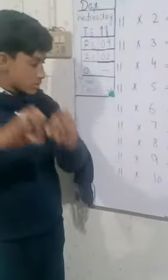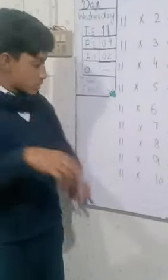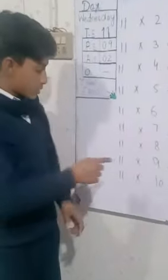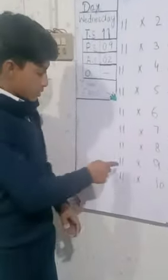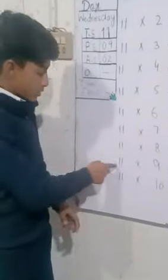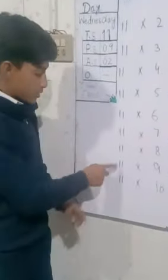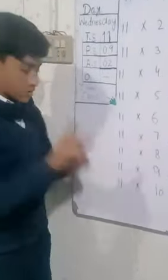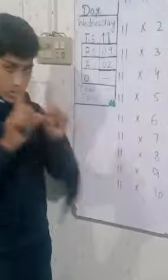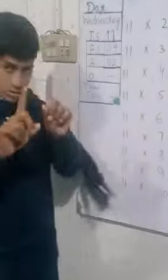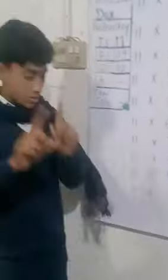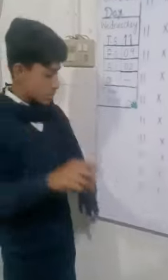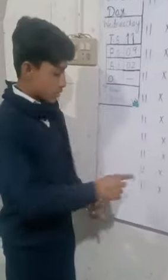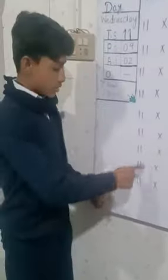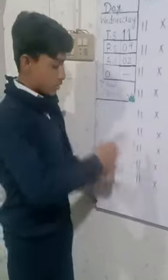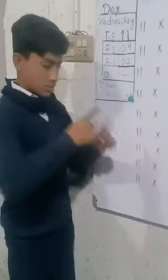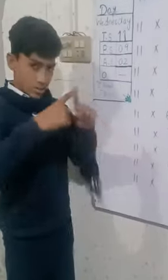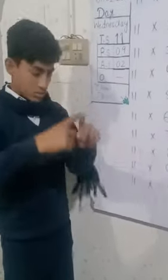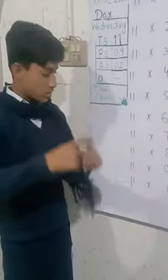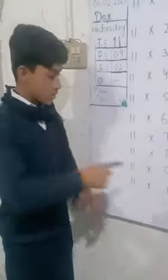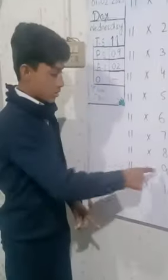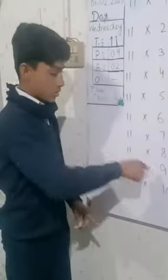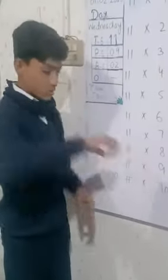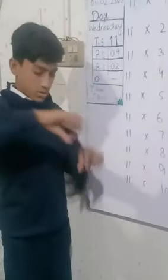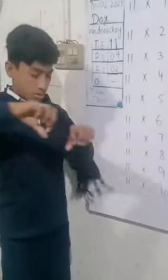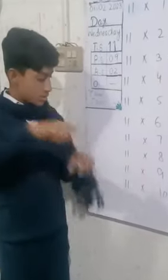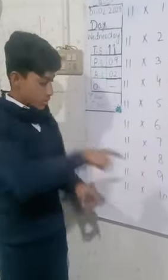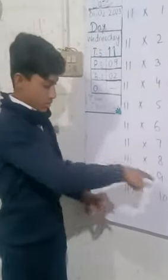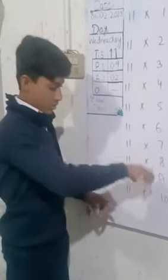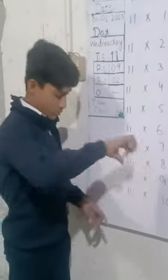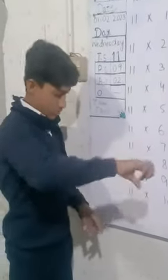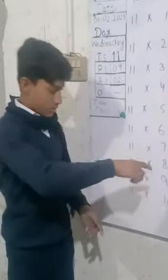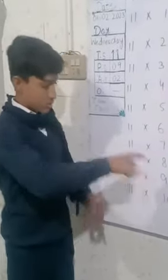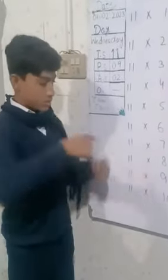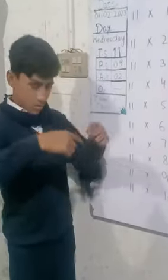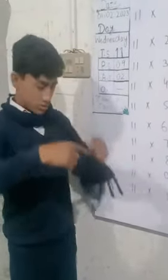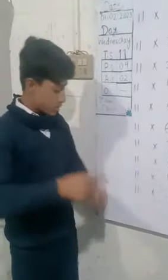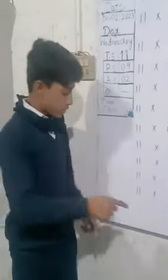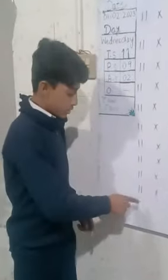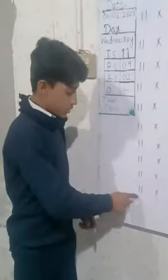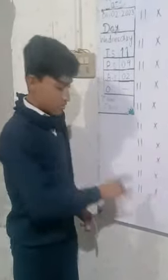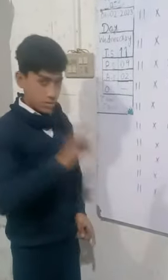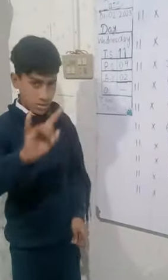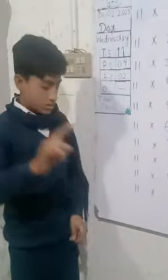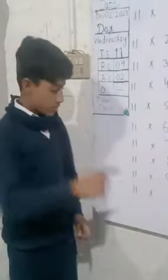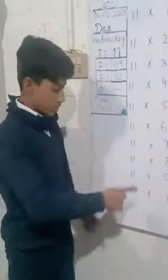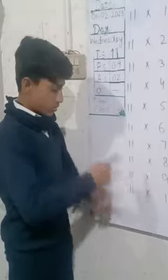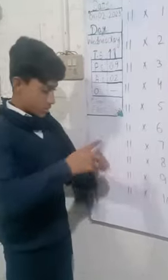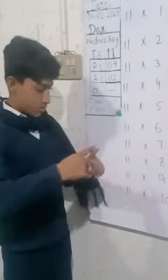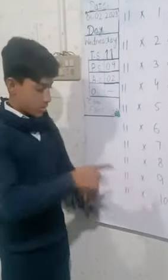eights are 88. 11 nines are 99.